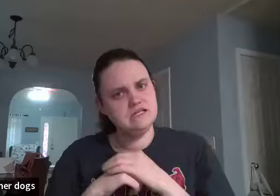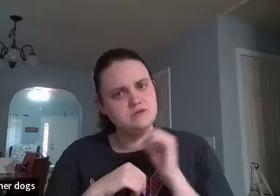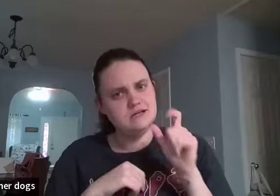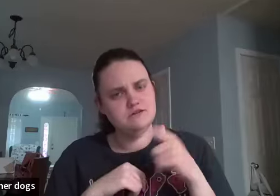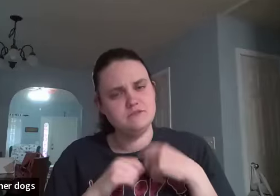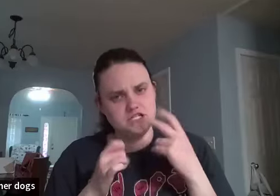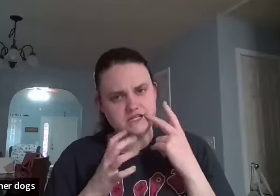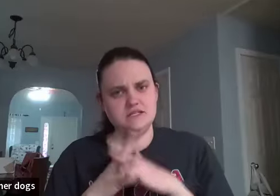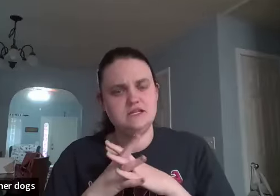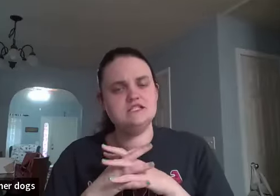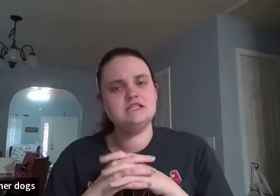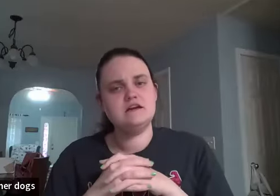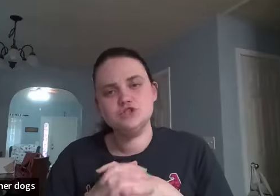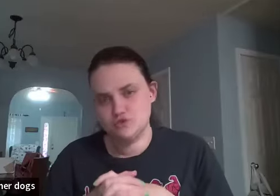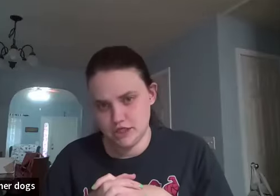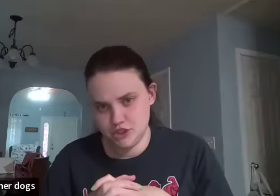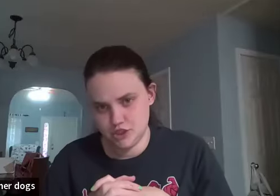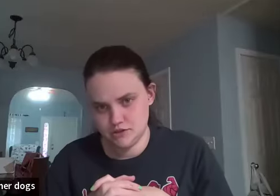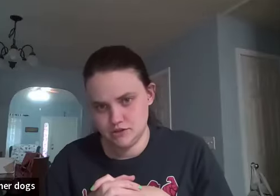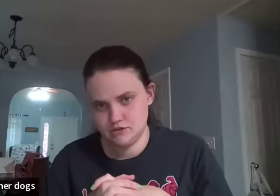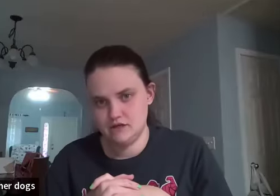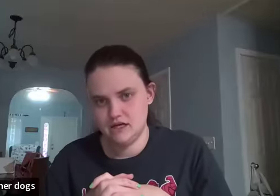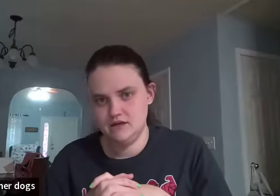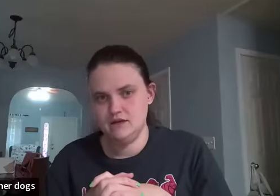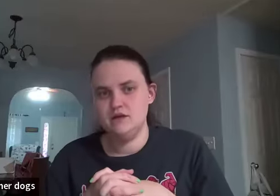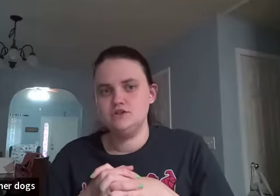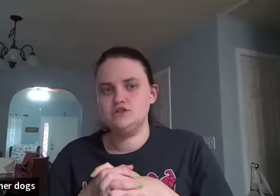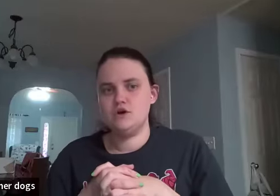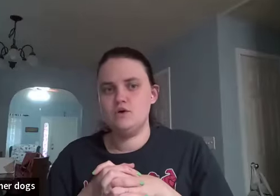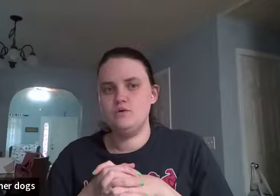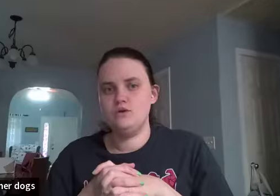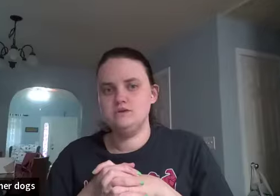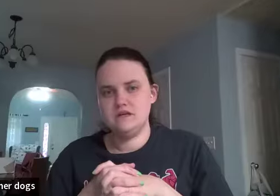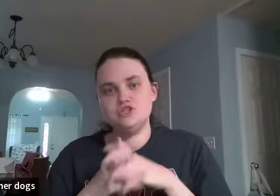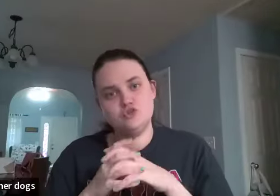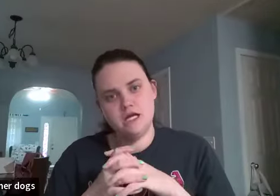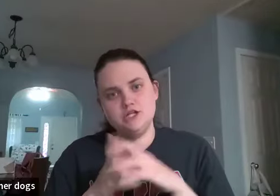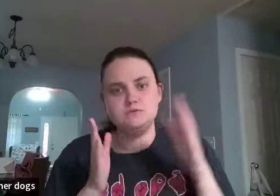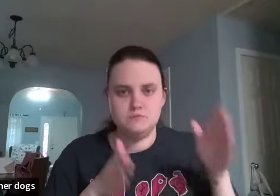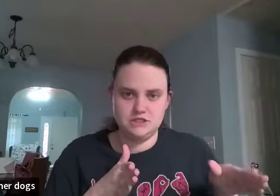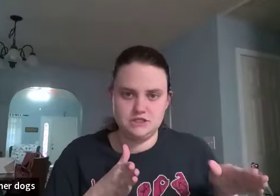translate to ASL as much as I've seen is the sign for stranger. Okay. So you would think strange